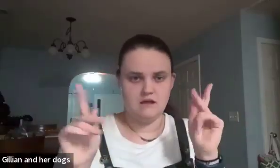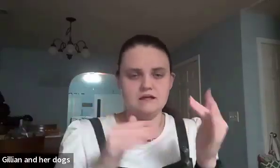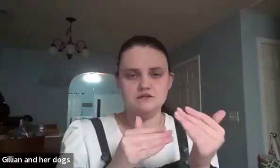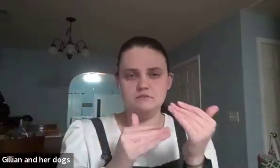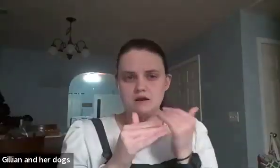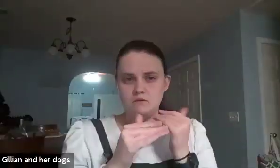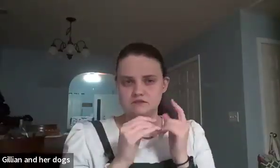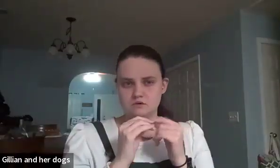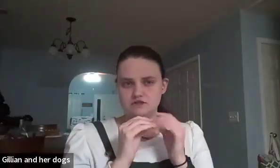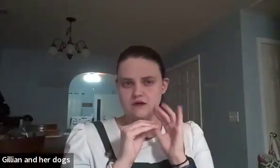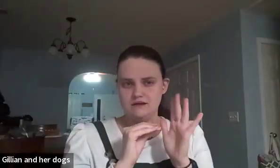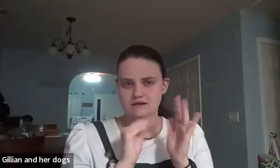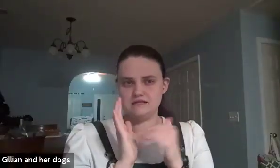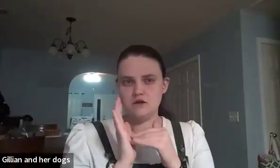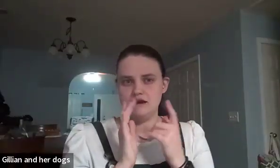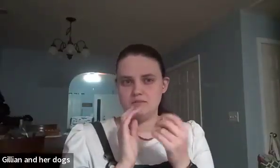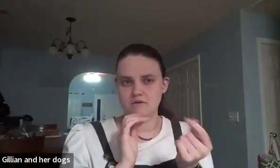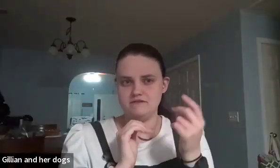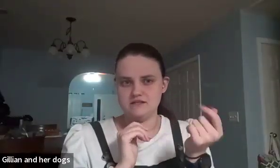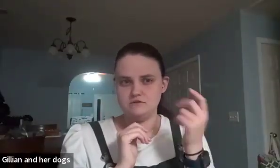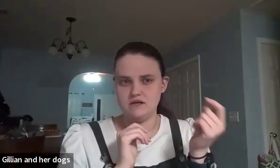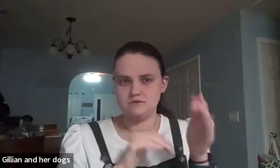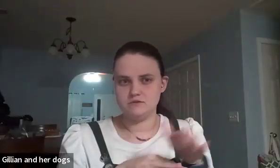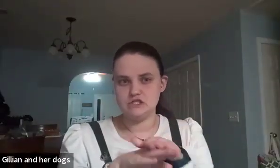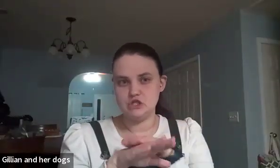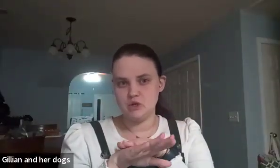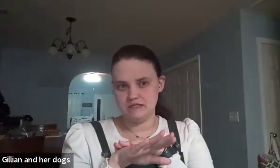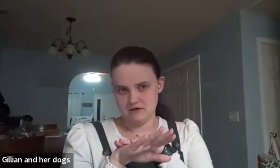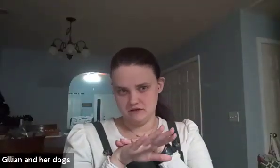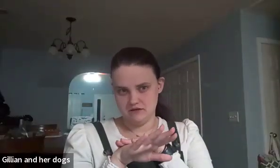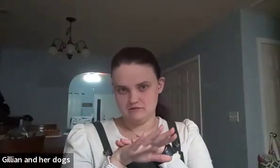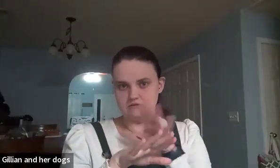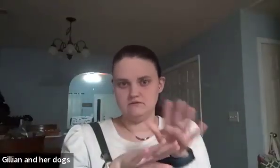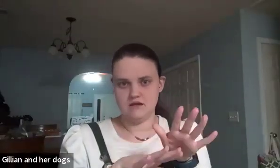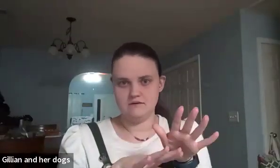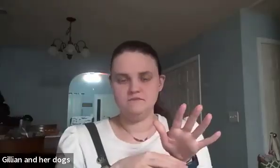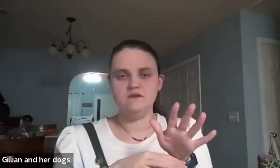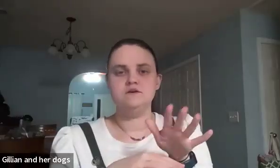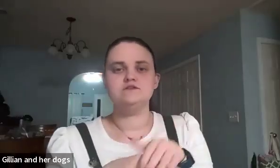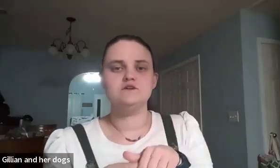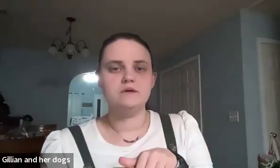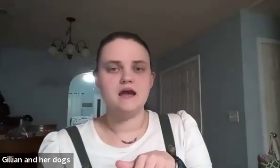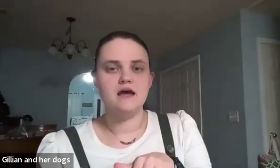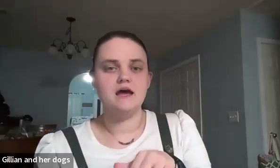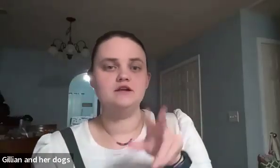Okay, let's go back once more and do that again because I know I kept going fast with my numbers. So I'm going to slow it down again. Okay, so we had